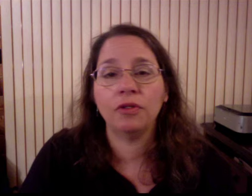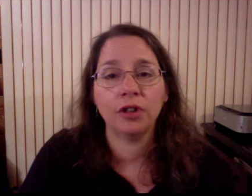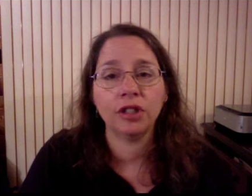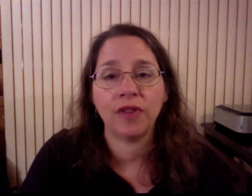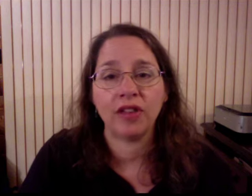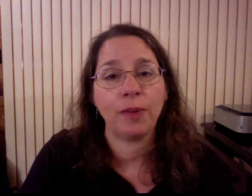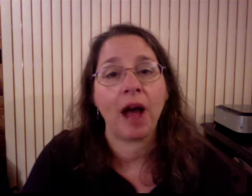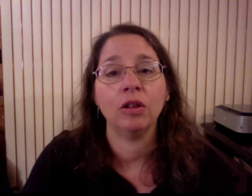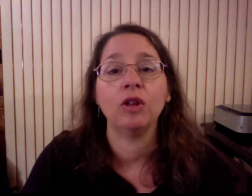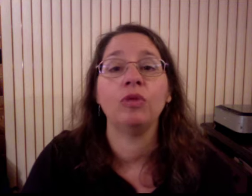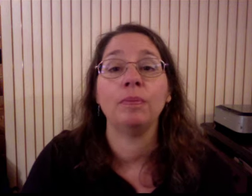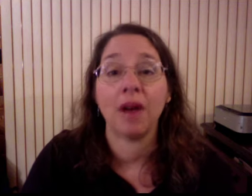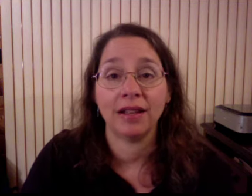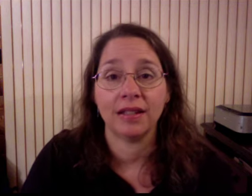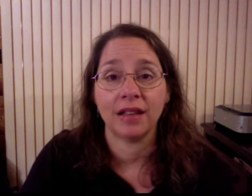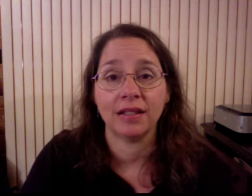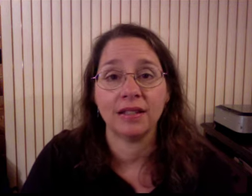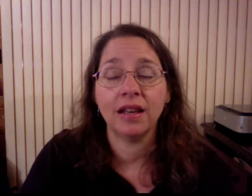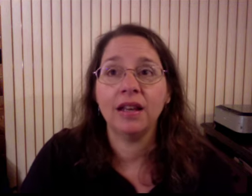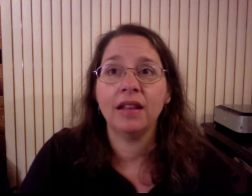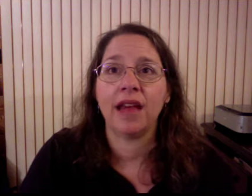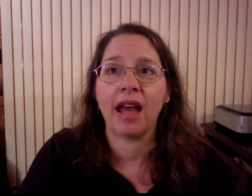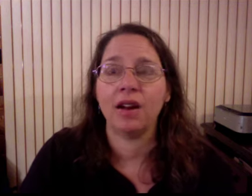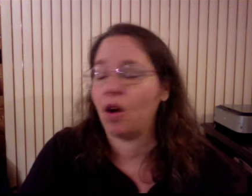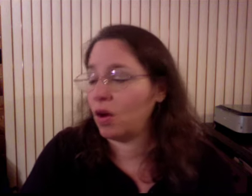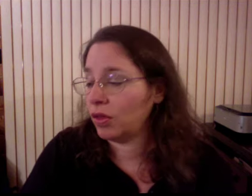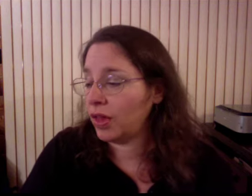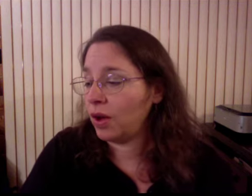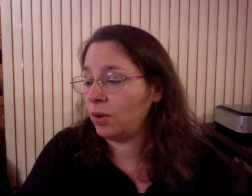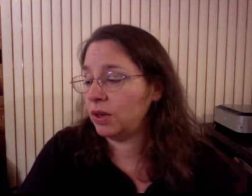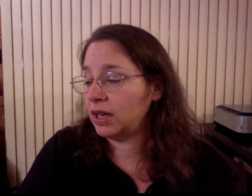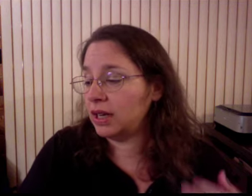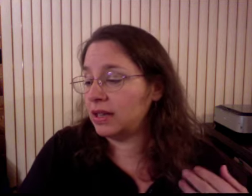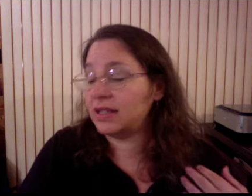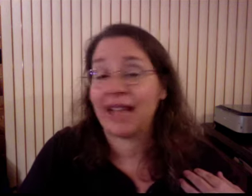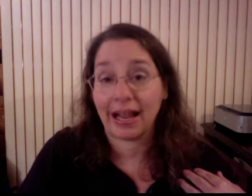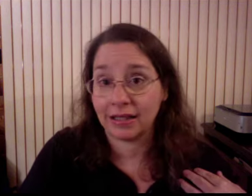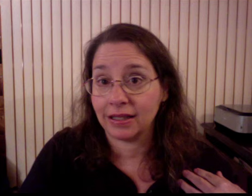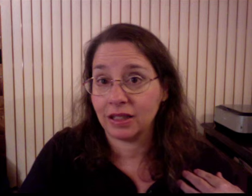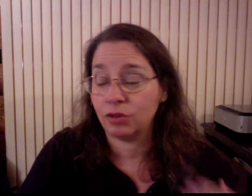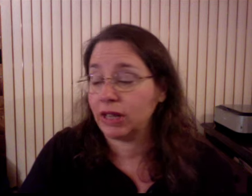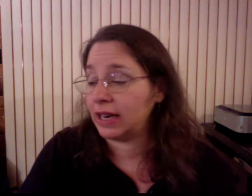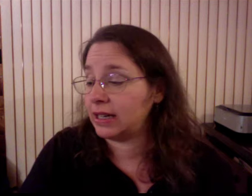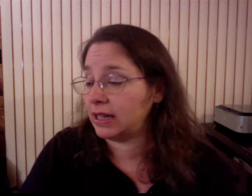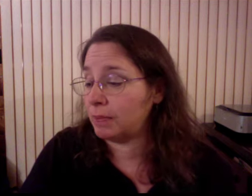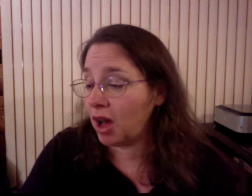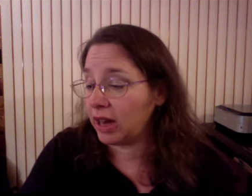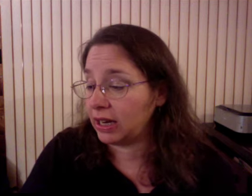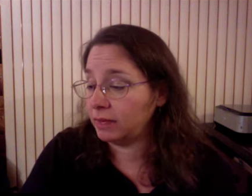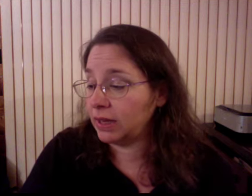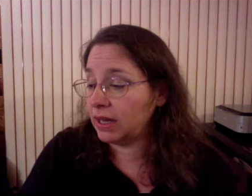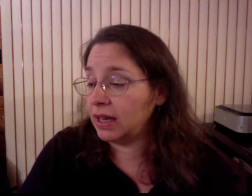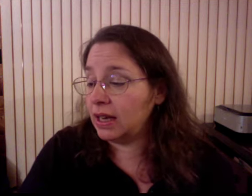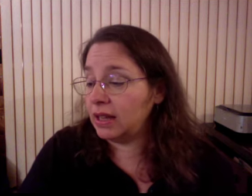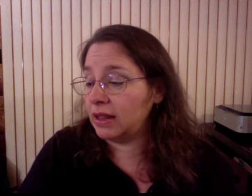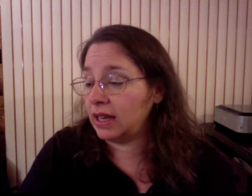First, Father Paulo reminds us that although sex is related to the body, the